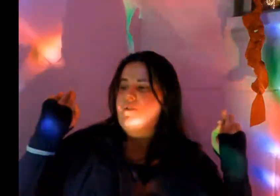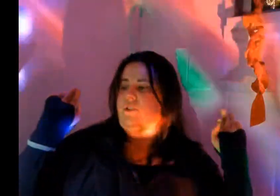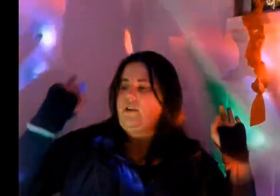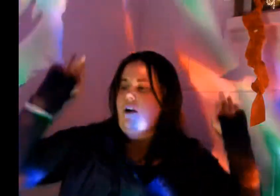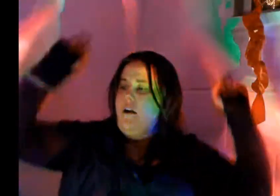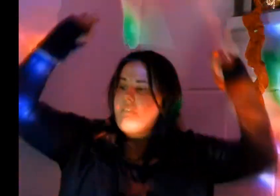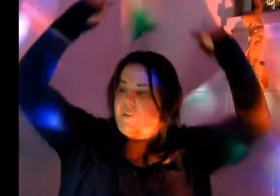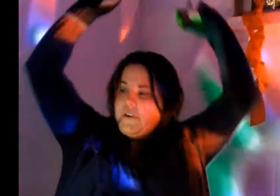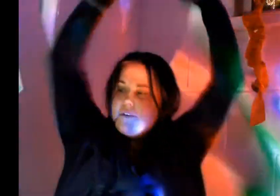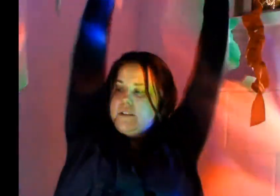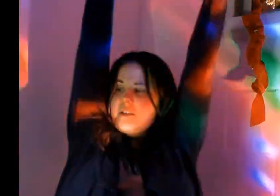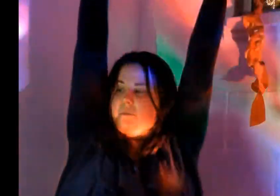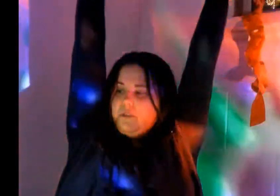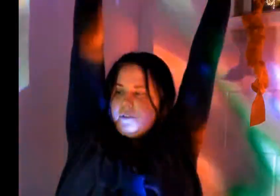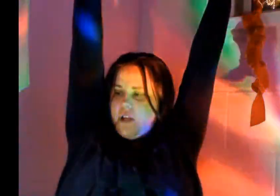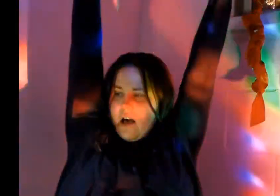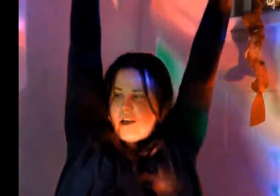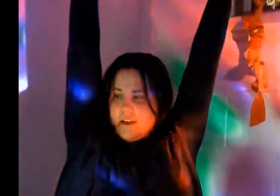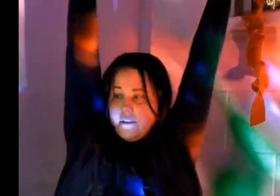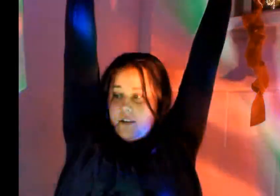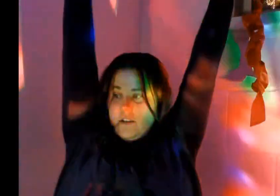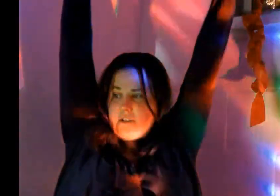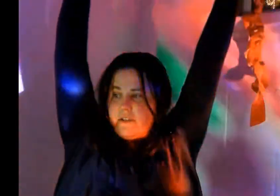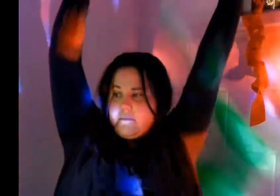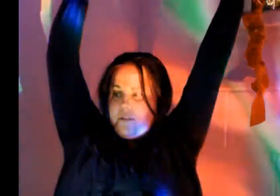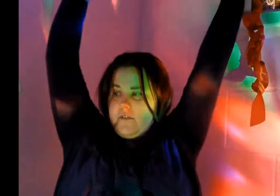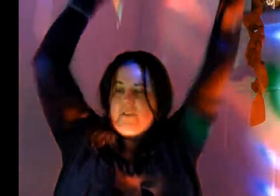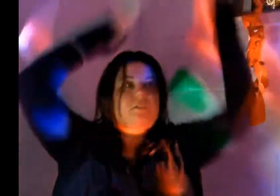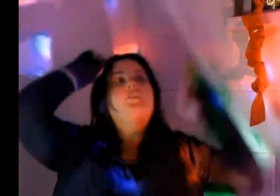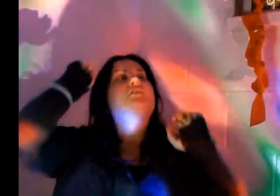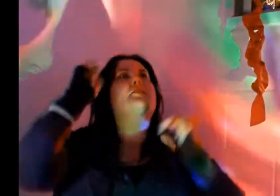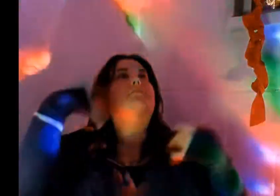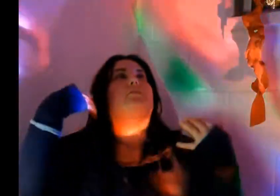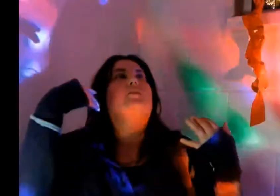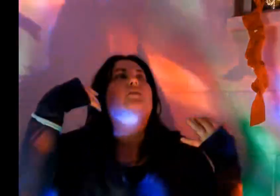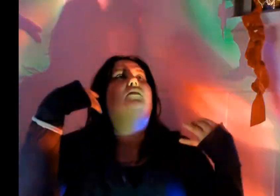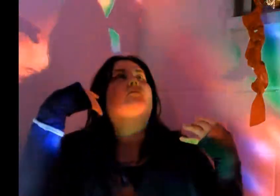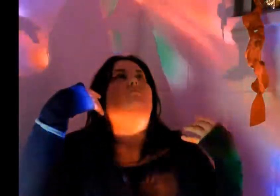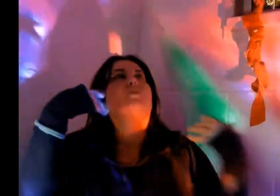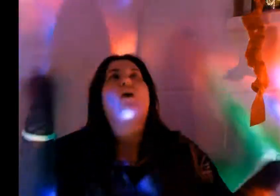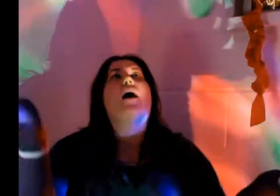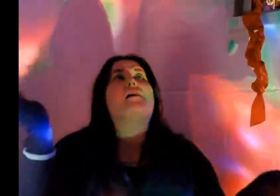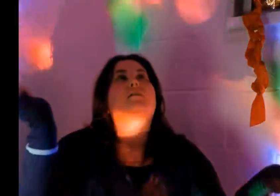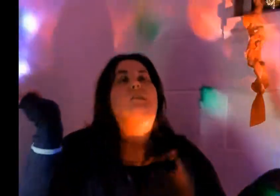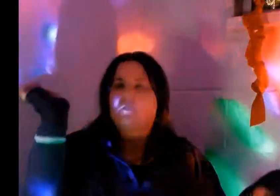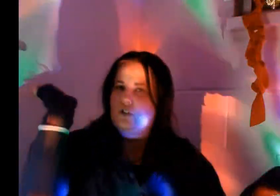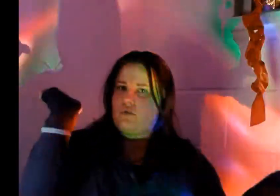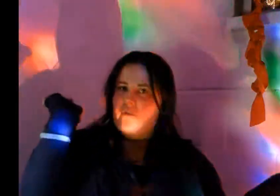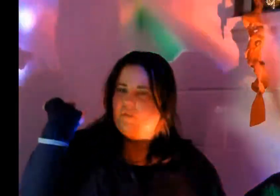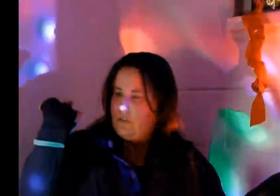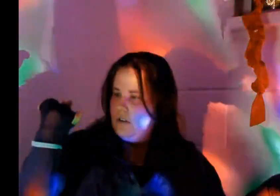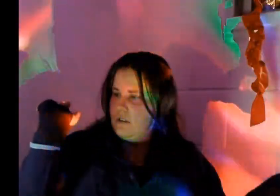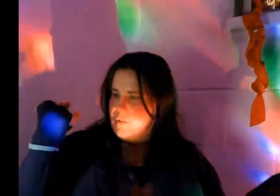using various stimuli to specifically stimulate your eyes and the visual fields.